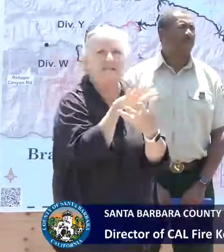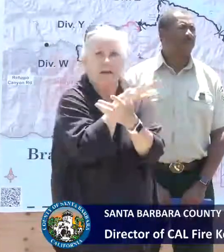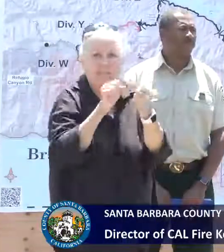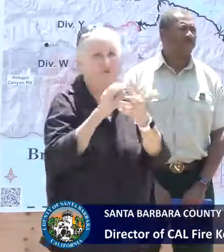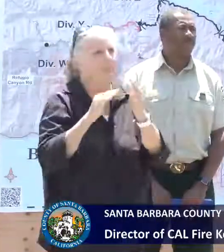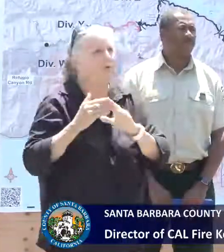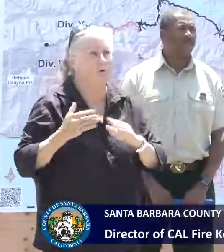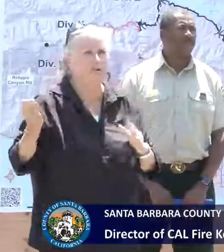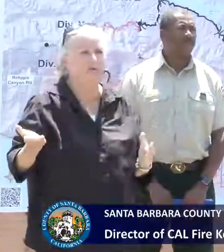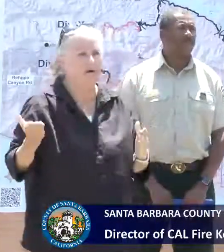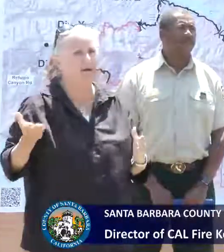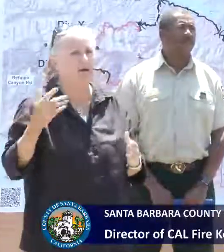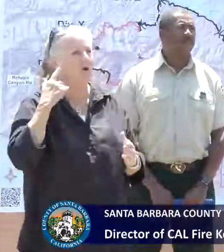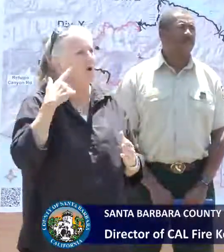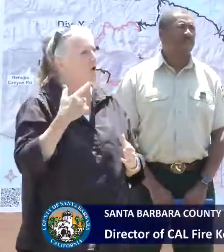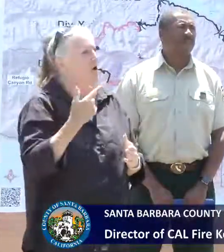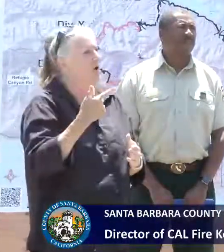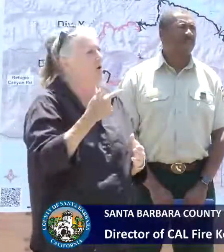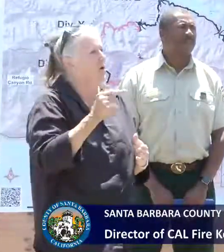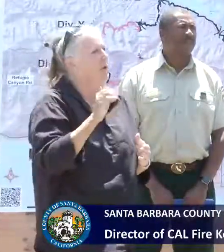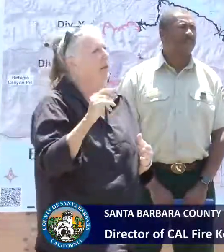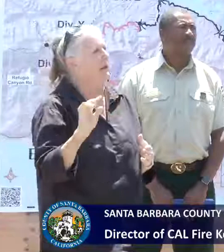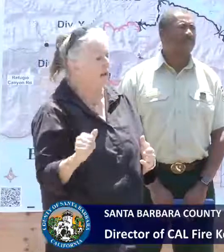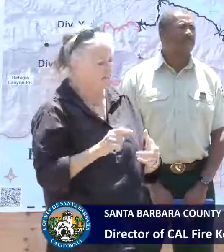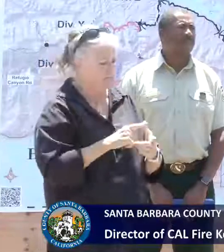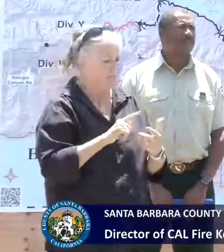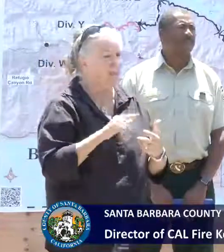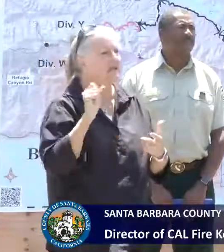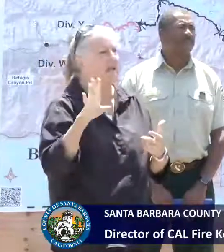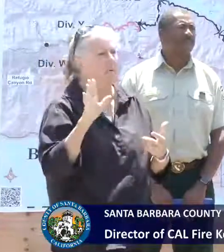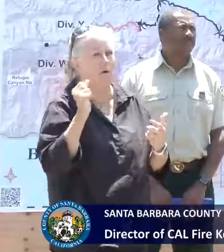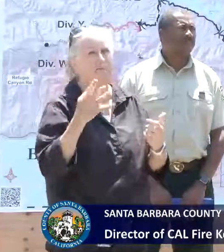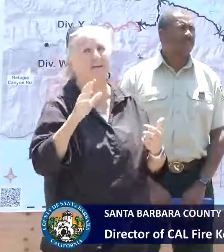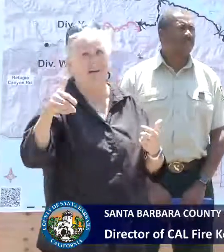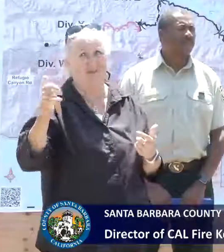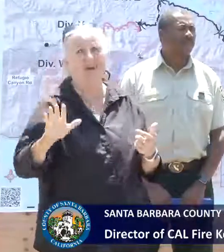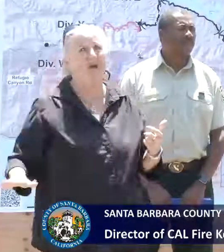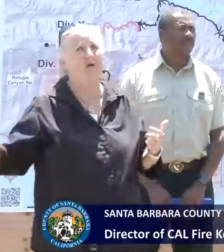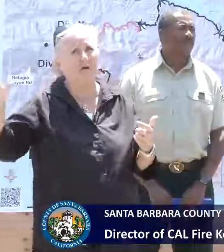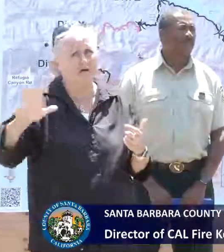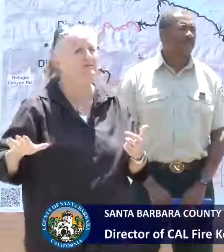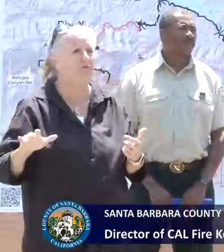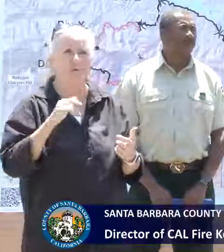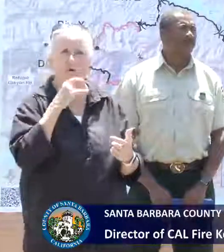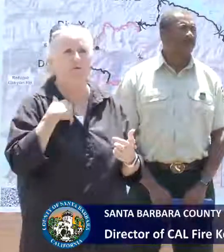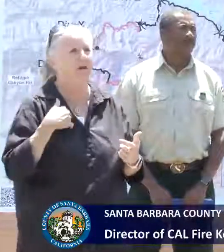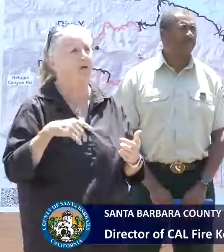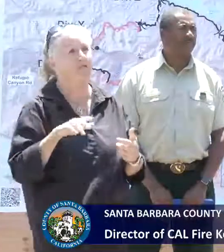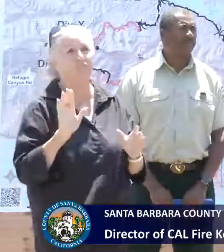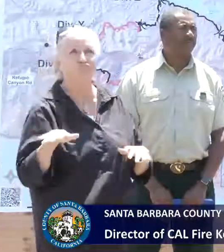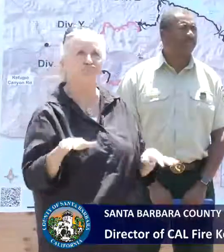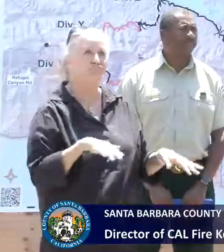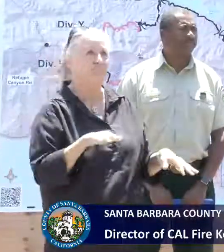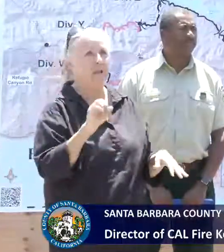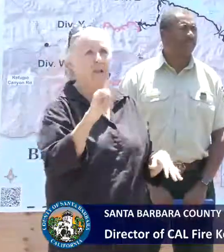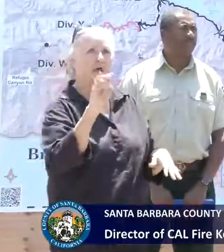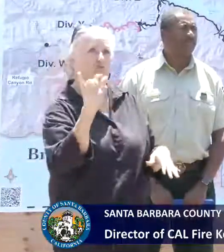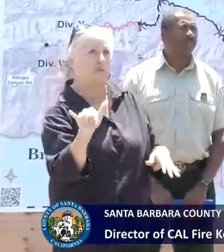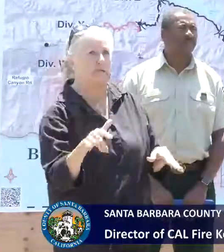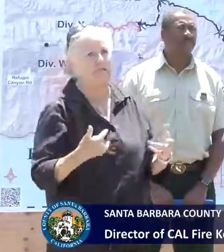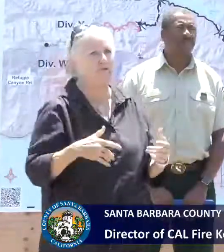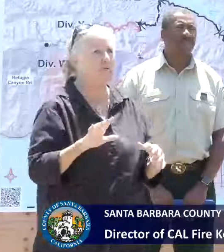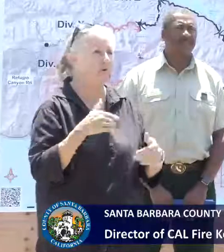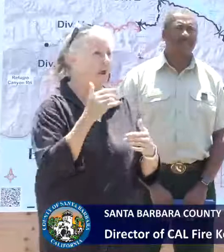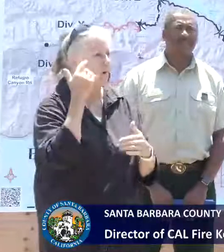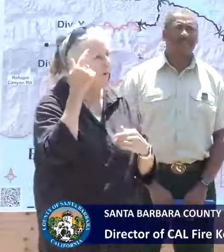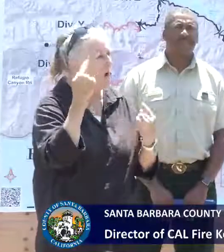right down here, Goleta, Santa Barbara, and many other areas. And so we don't have the luxury to worry about boundaries. We don't have